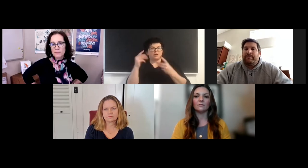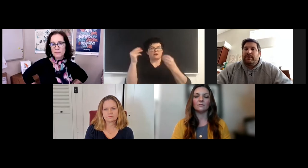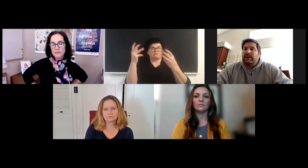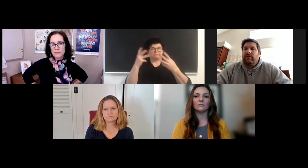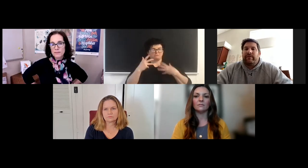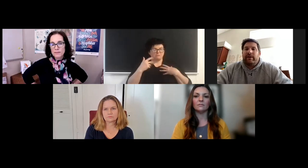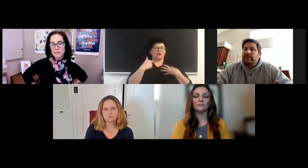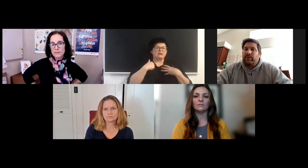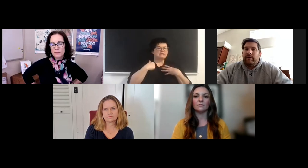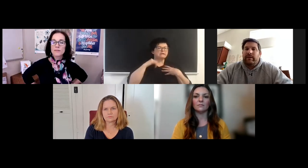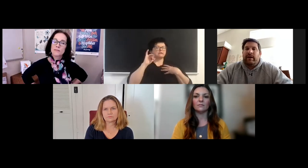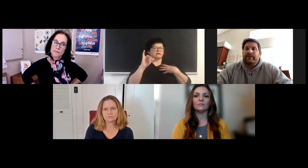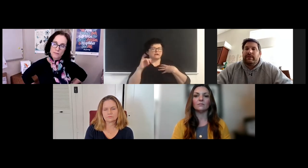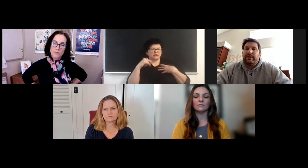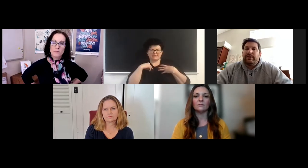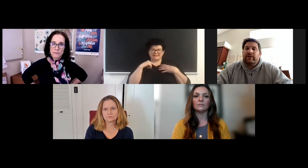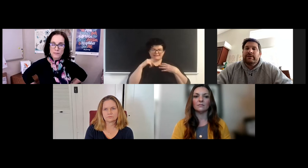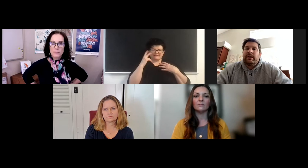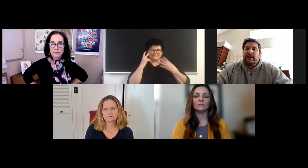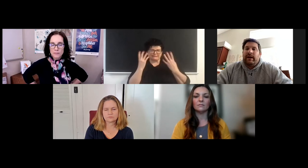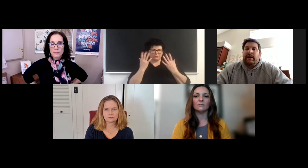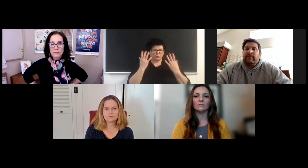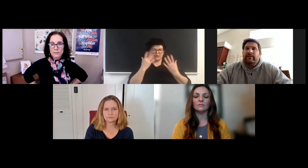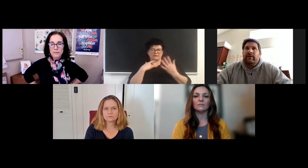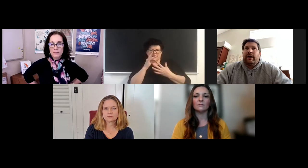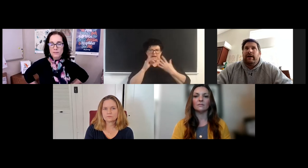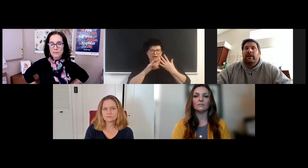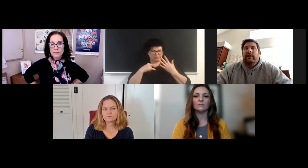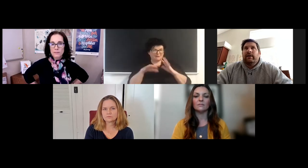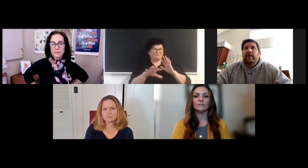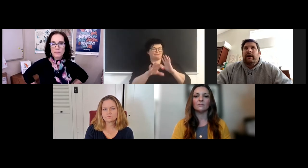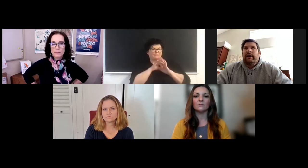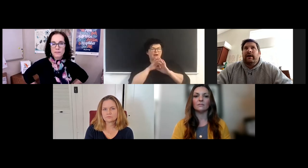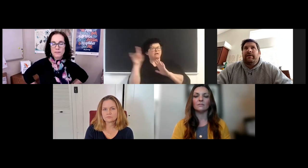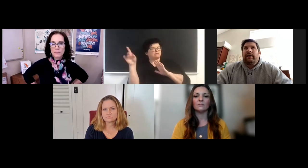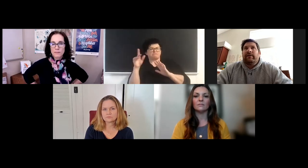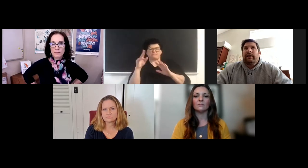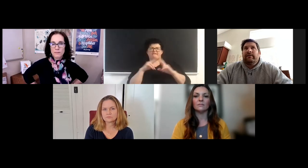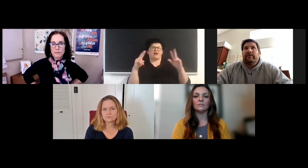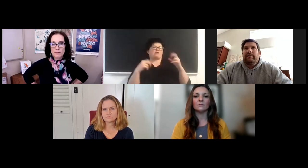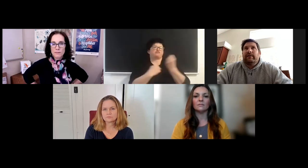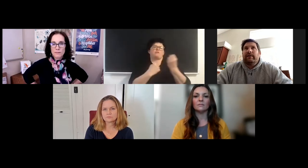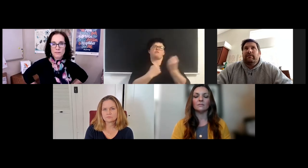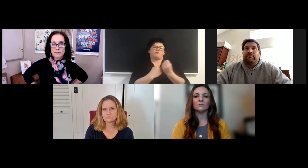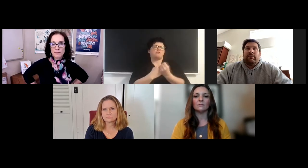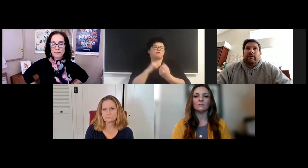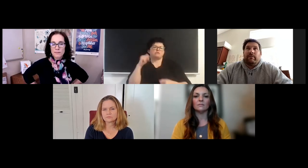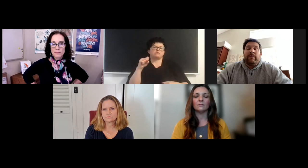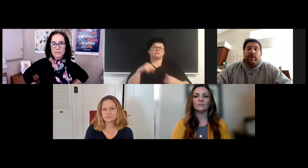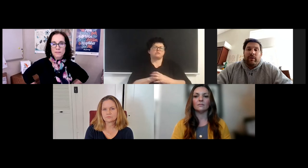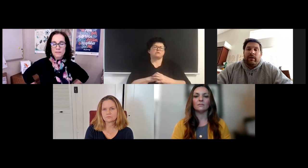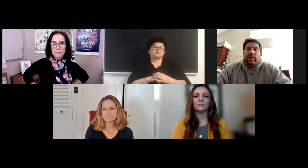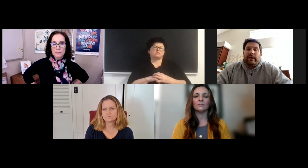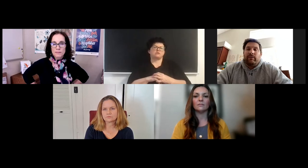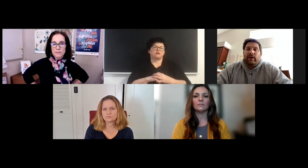all of our options, they were very supportive in the option that we chose. And so I think that the